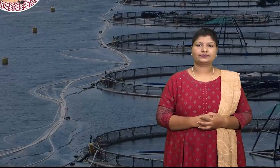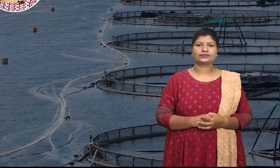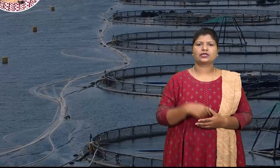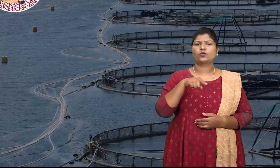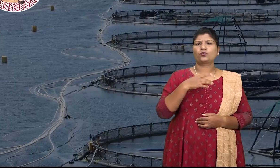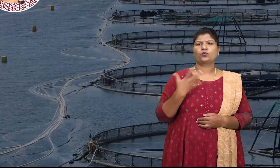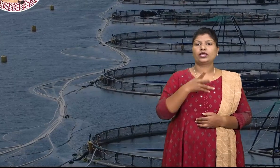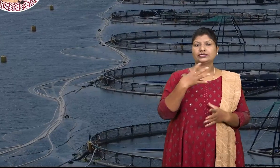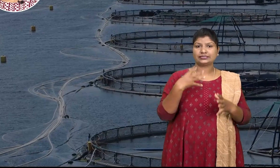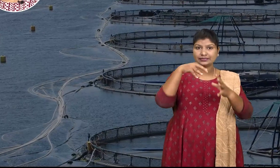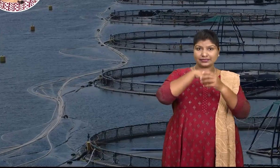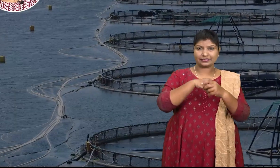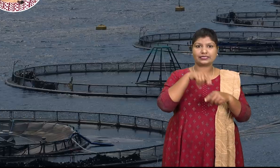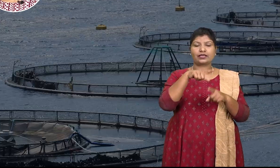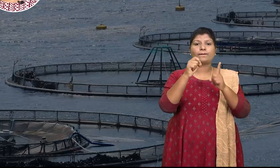because they contain